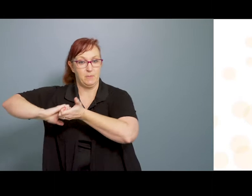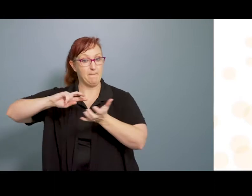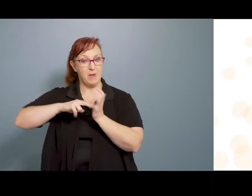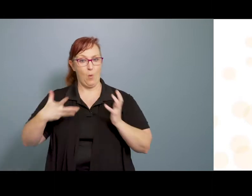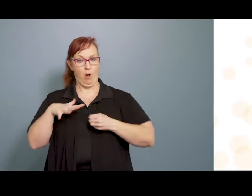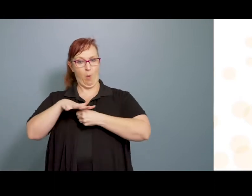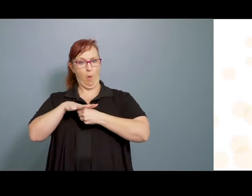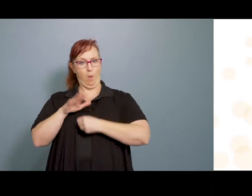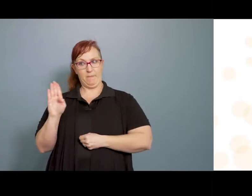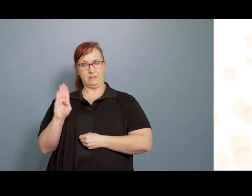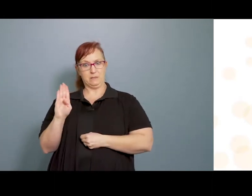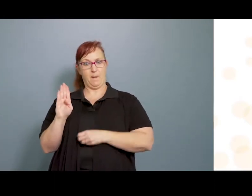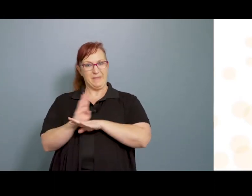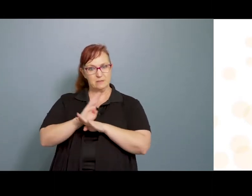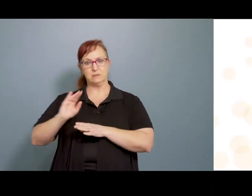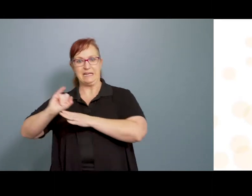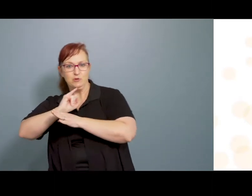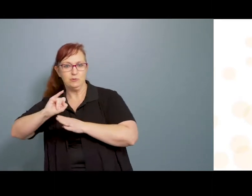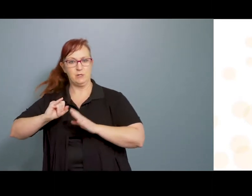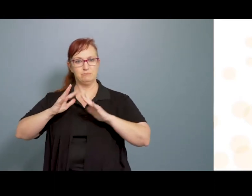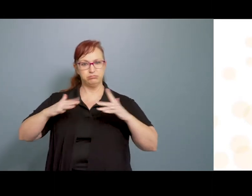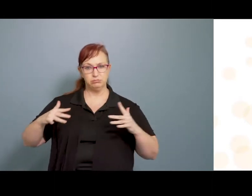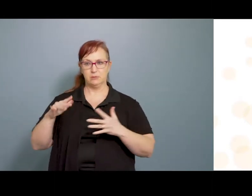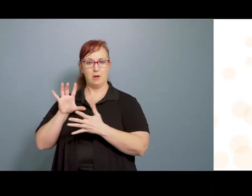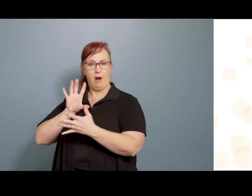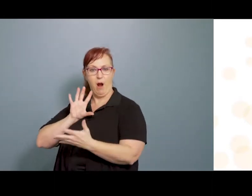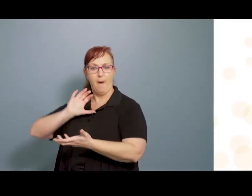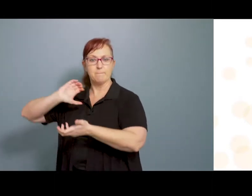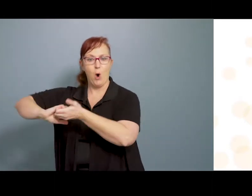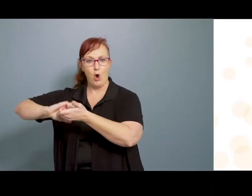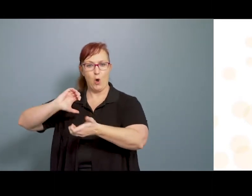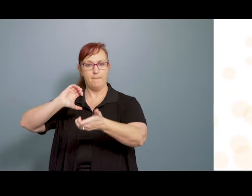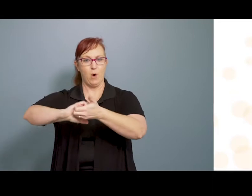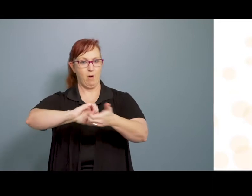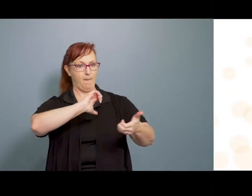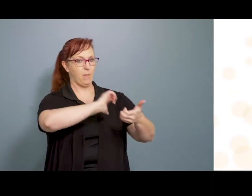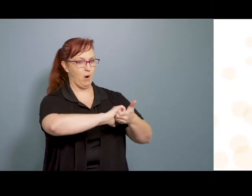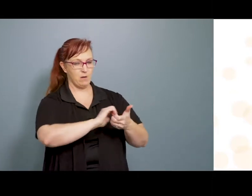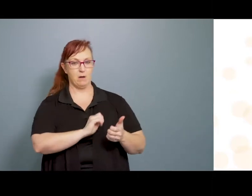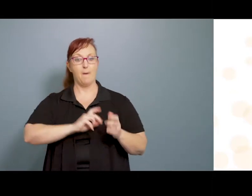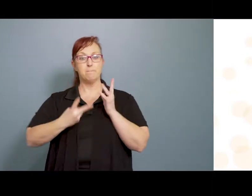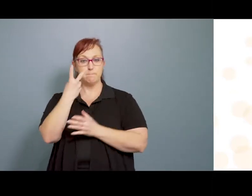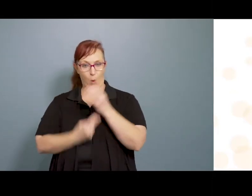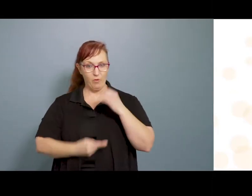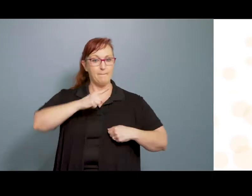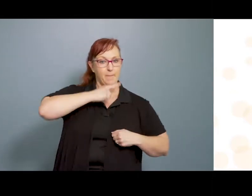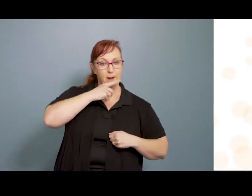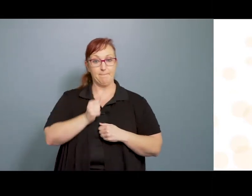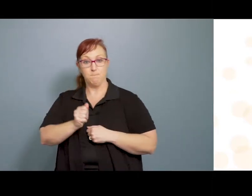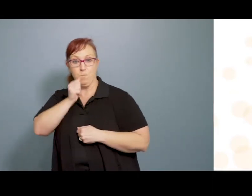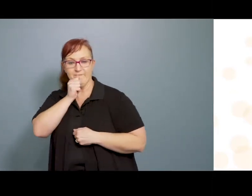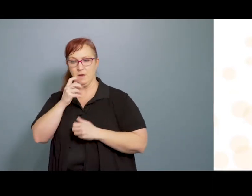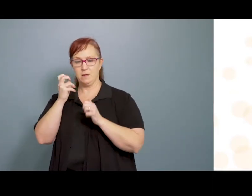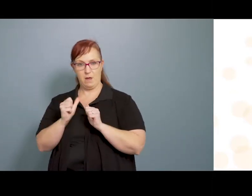local businesses and industries and advantage with 3P, public-private partnerships, to develop the kinds